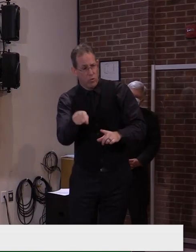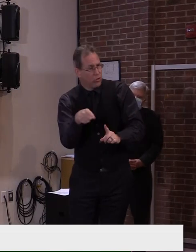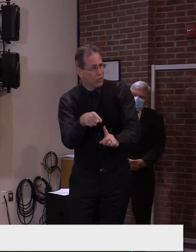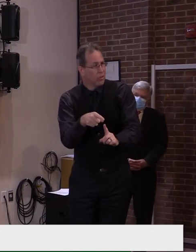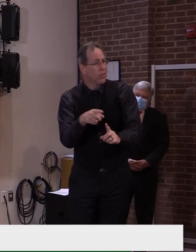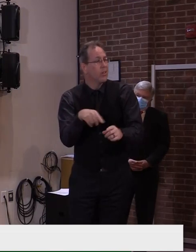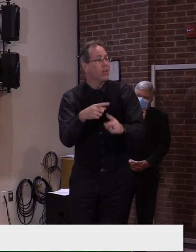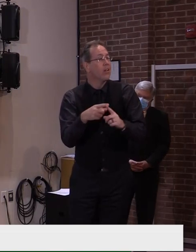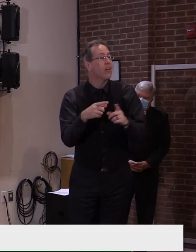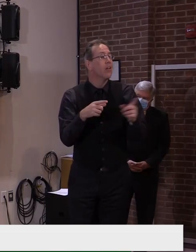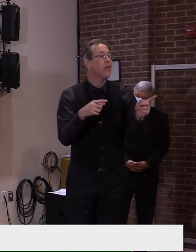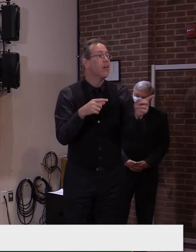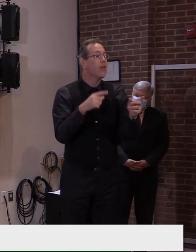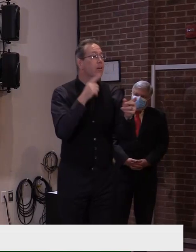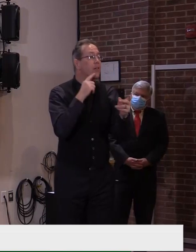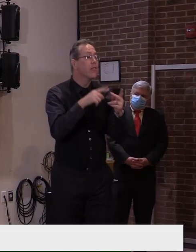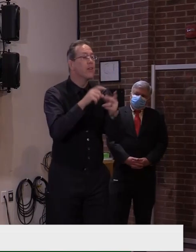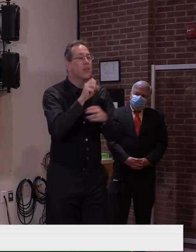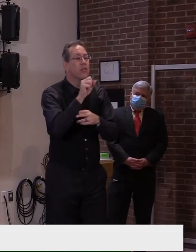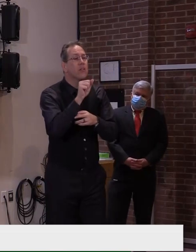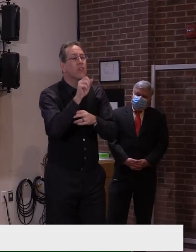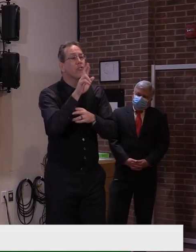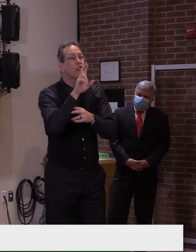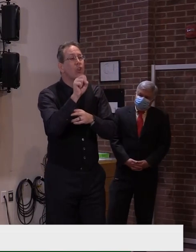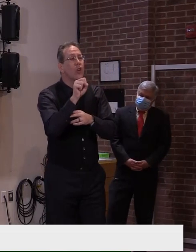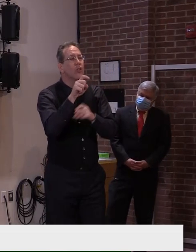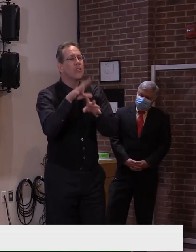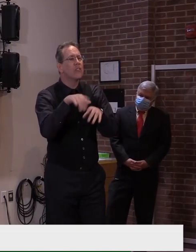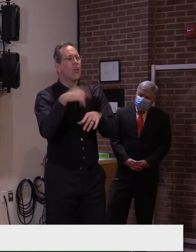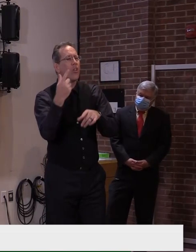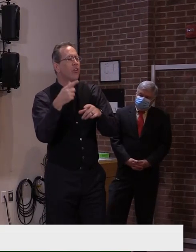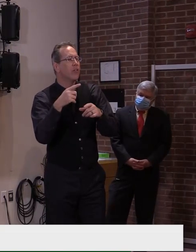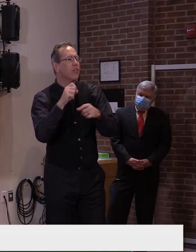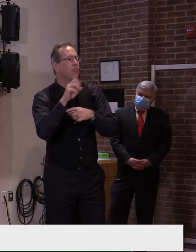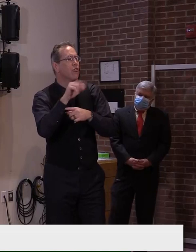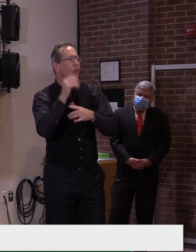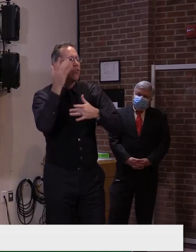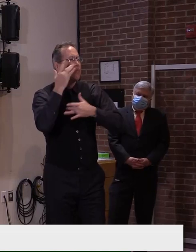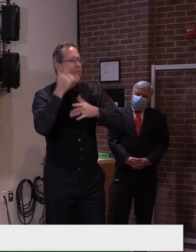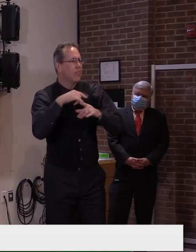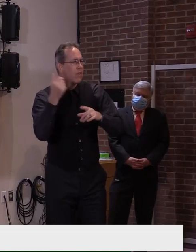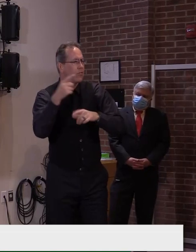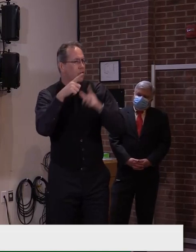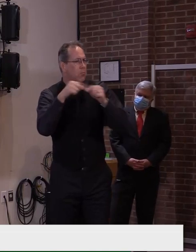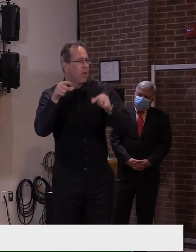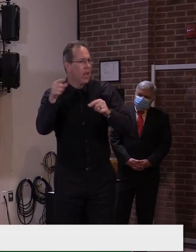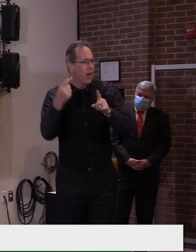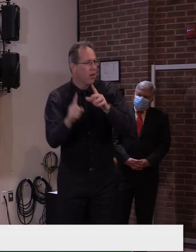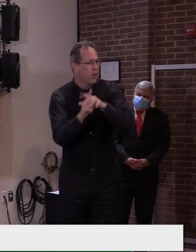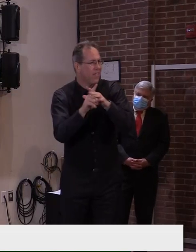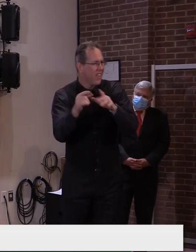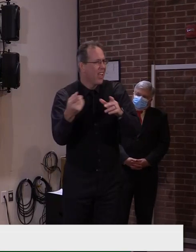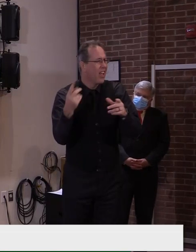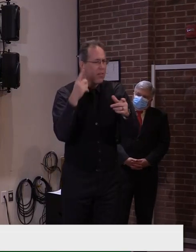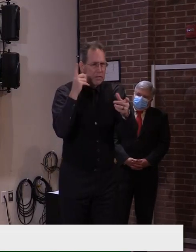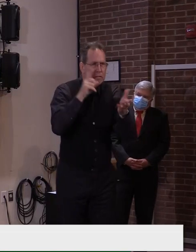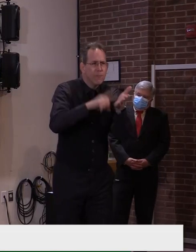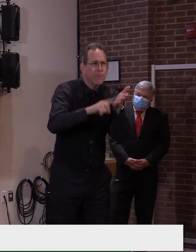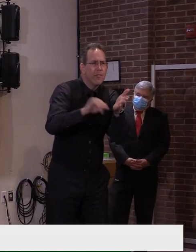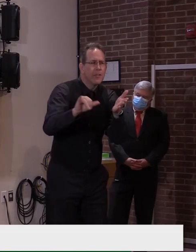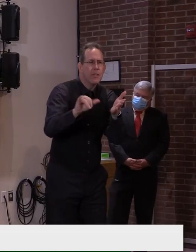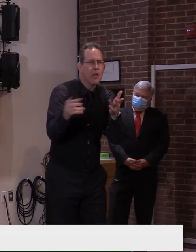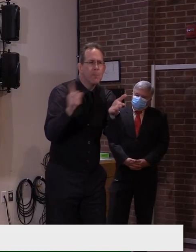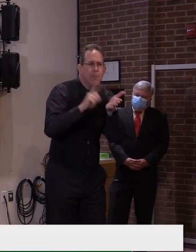think what they were intrigued by at Walter Reed was also some of the older and more lethal